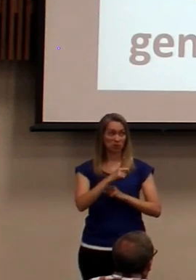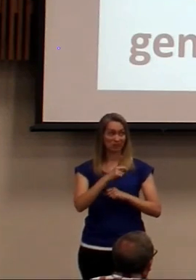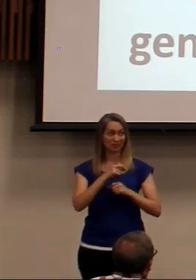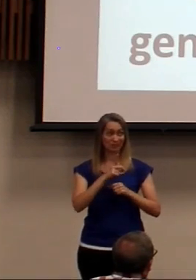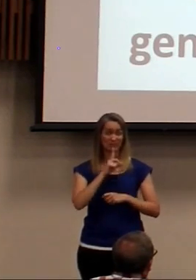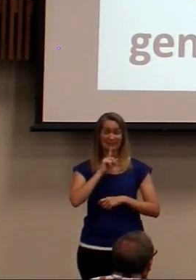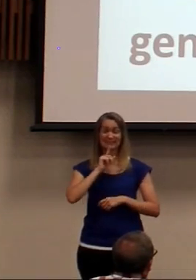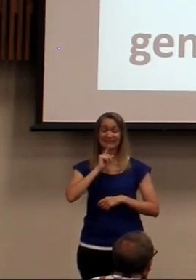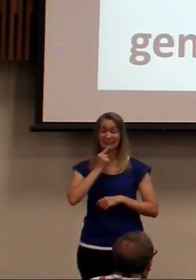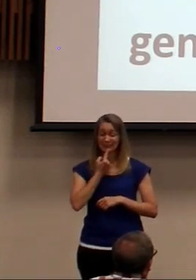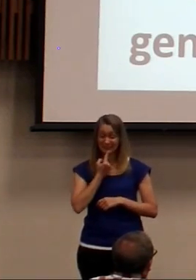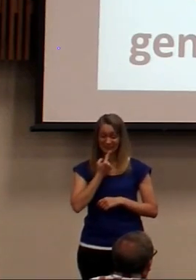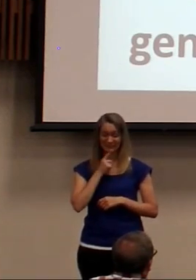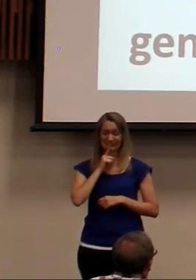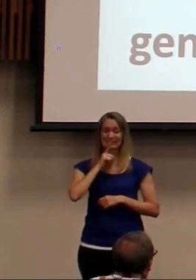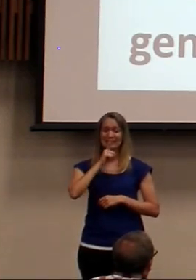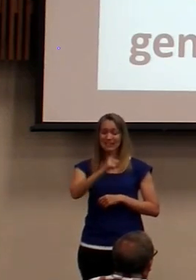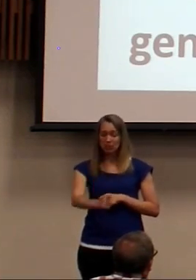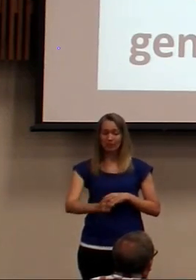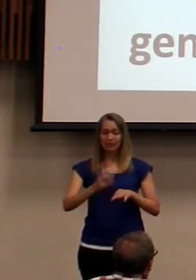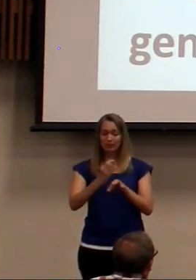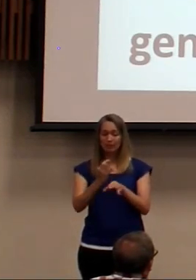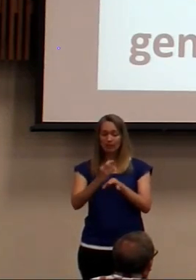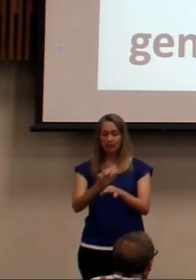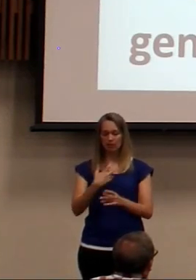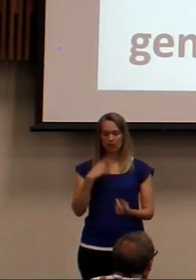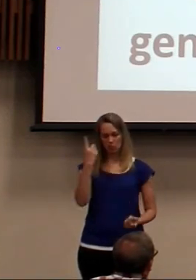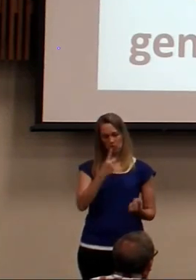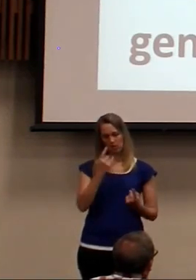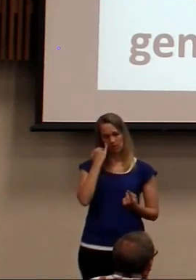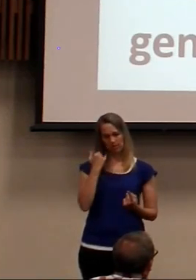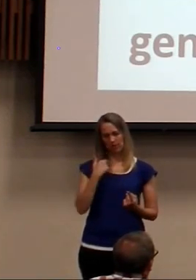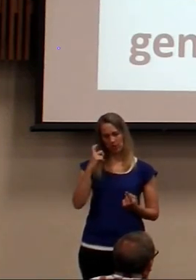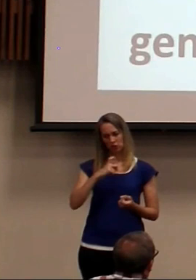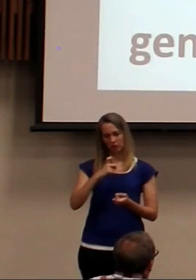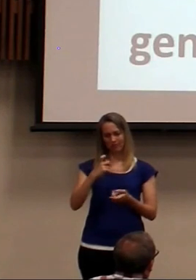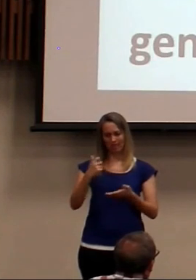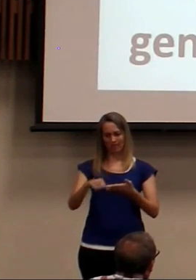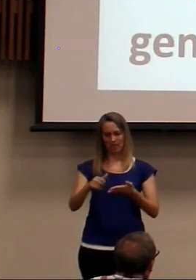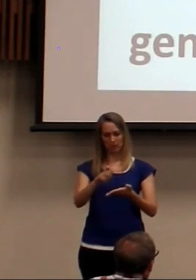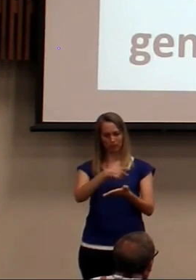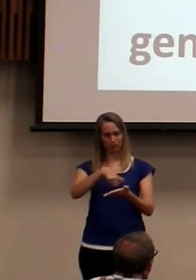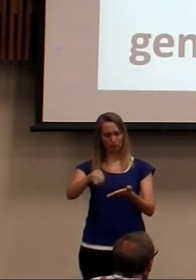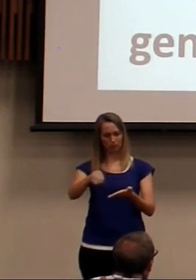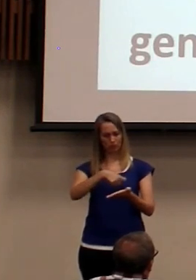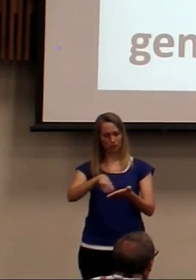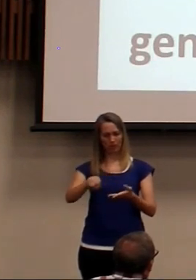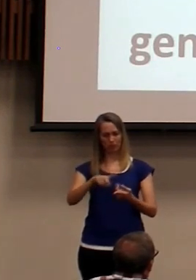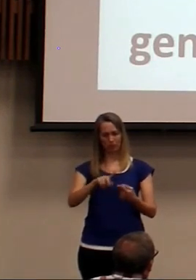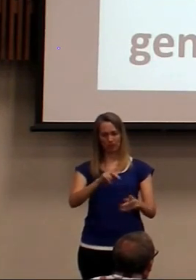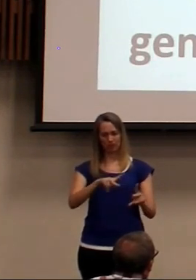I always wondered if I should write a letter back to the churches I preach saying, I'm sorry, I don't know.